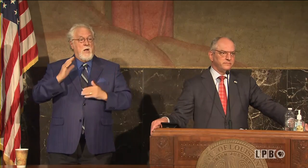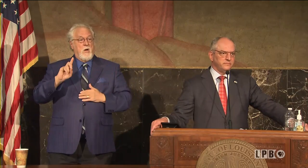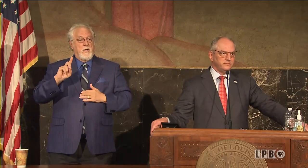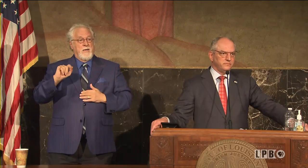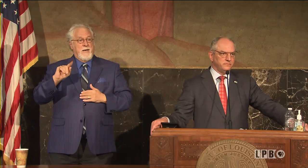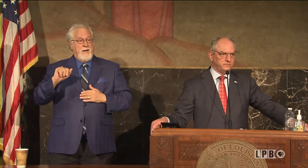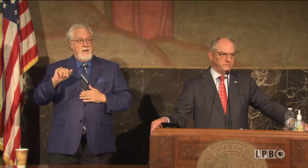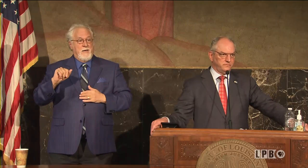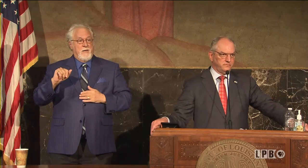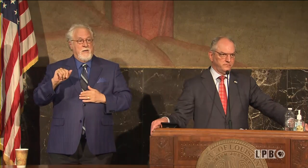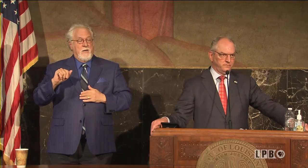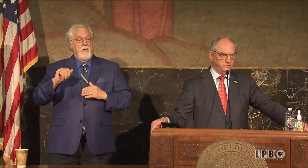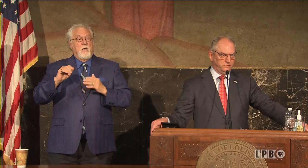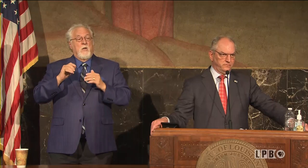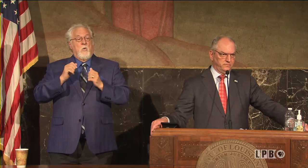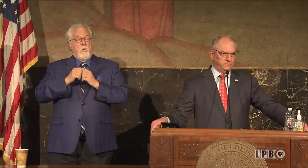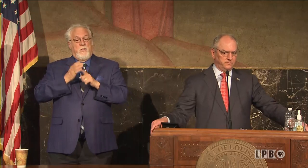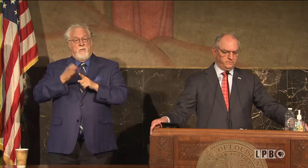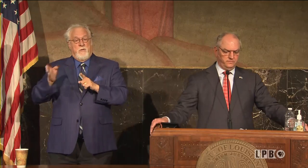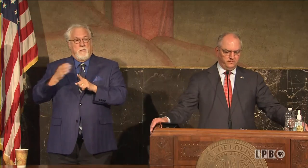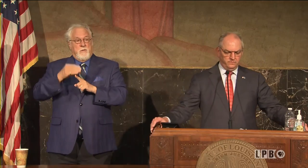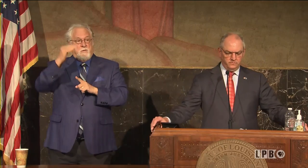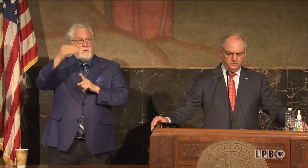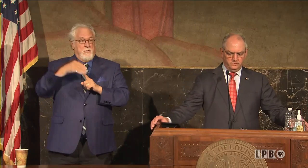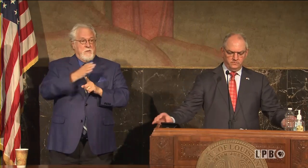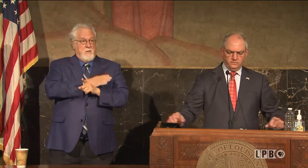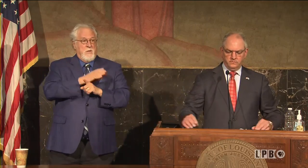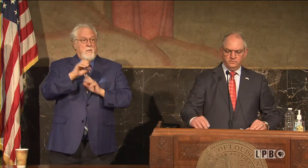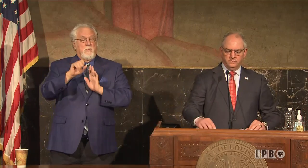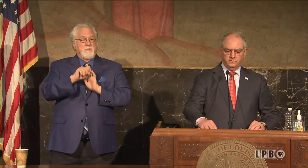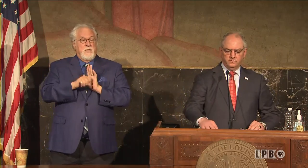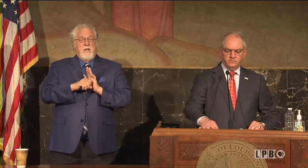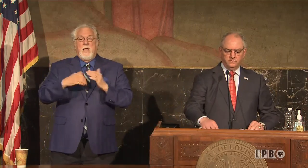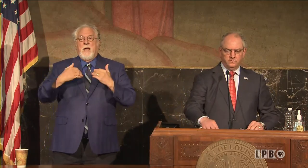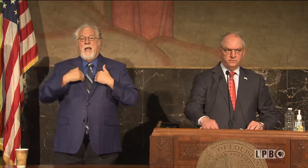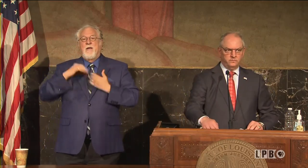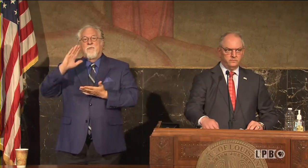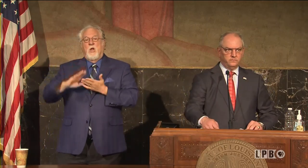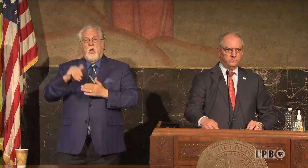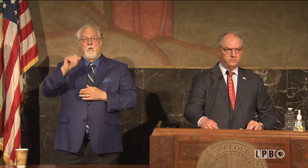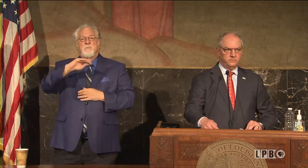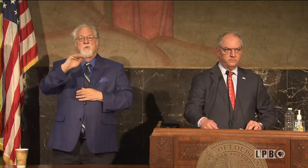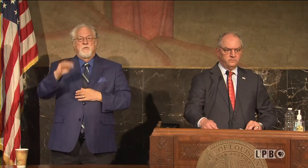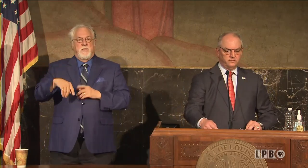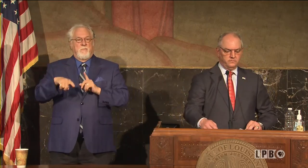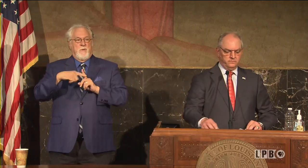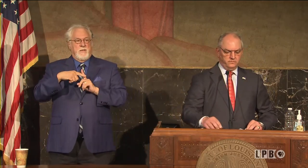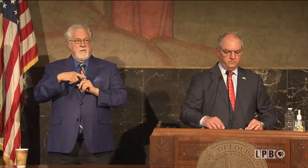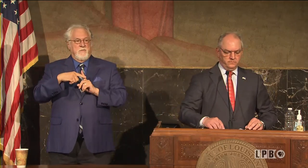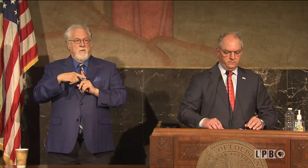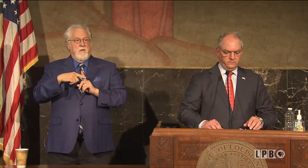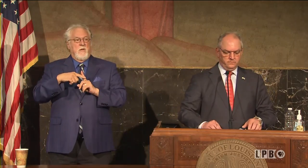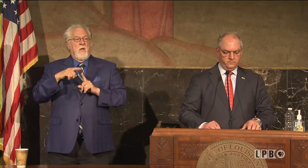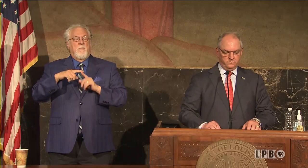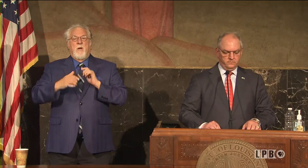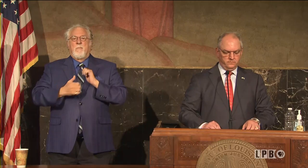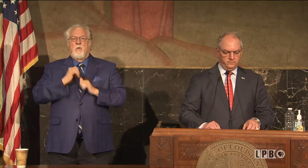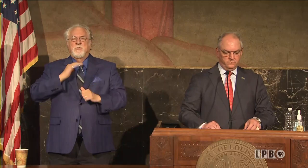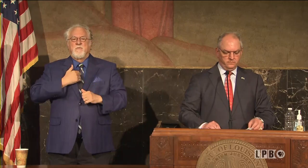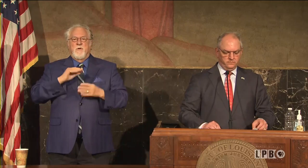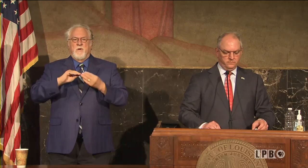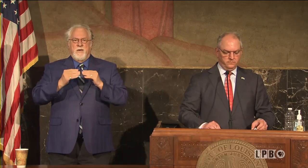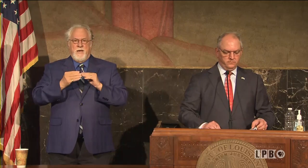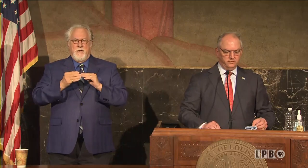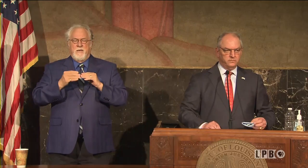data belonging to our neighboring states, in the Gulf South we have the lowest percent positive of most of our neighbors, and